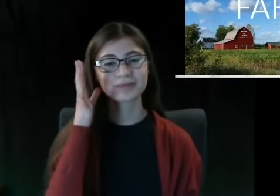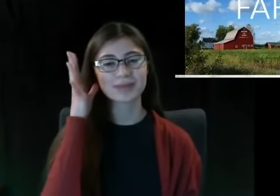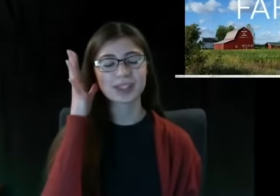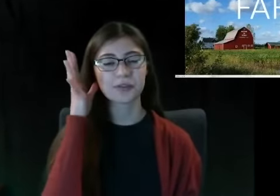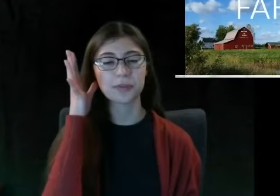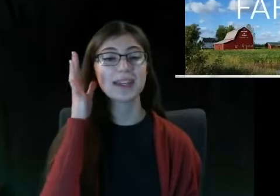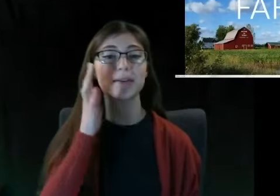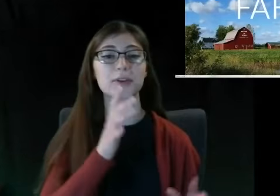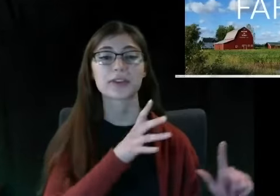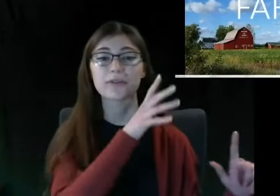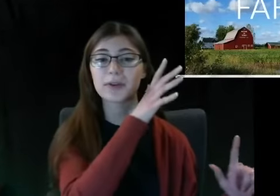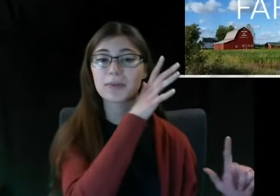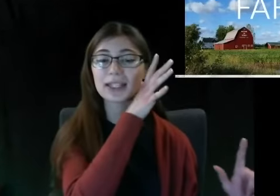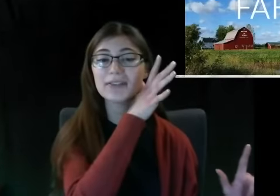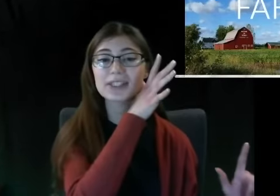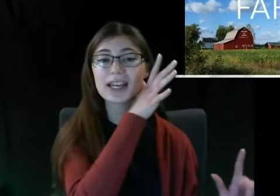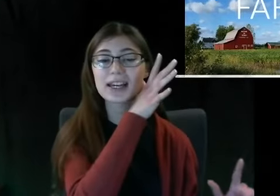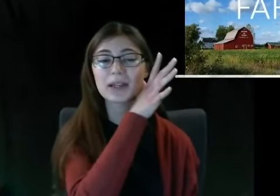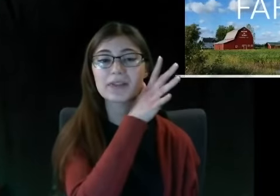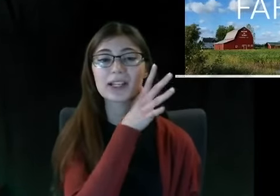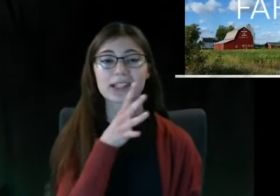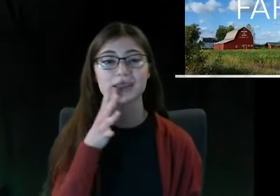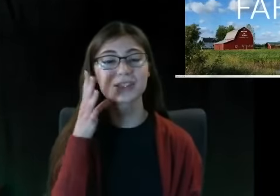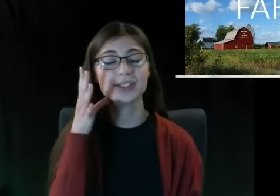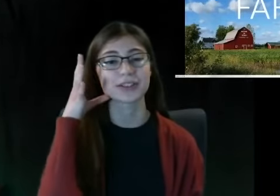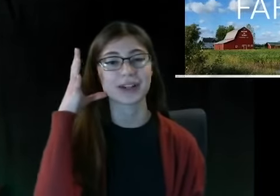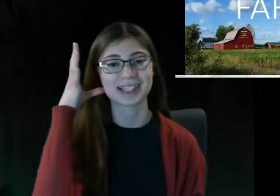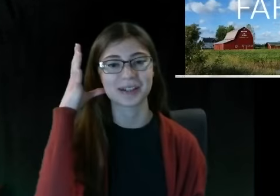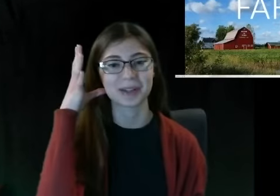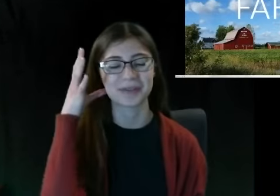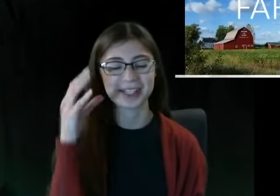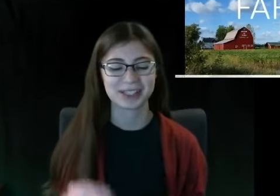So for me, I'm moving from my left side of my face to the right side of my face.